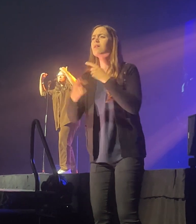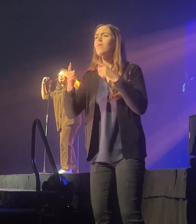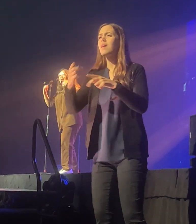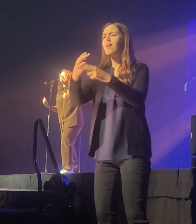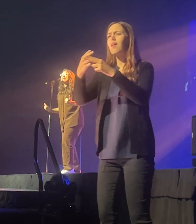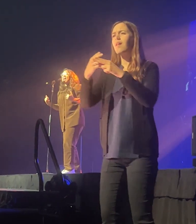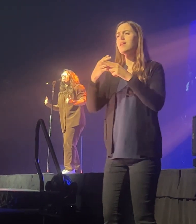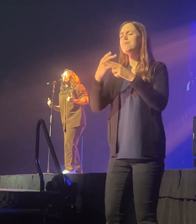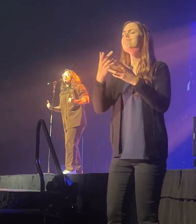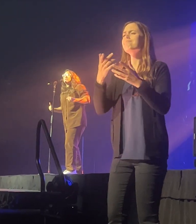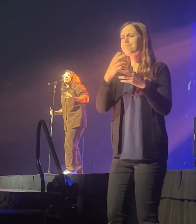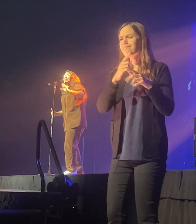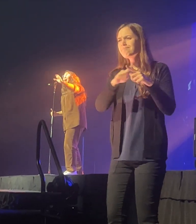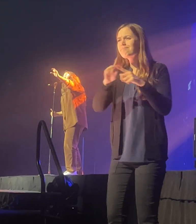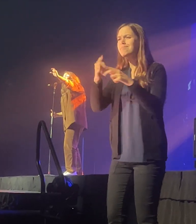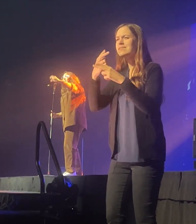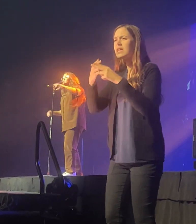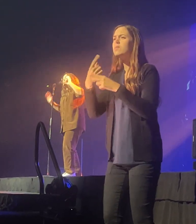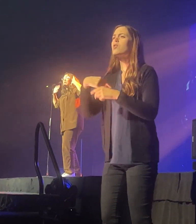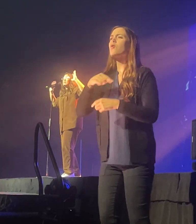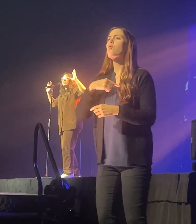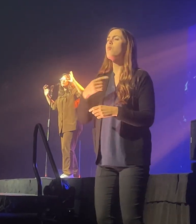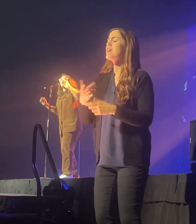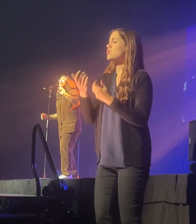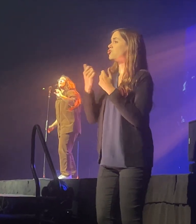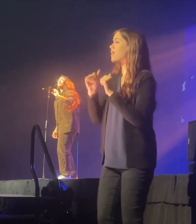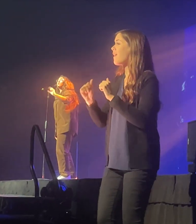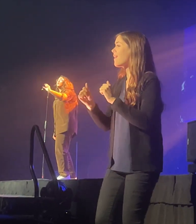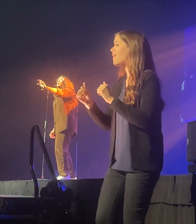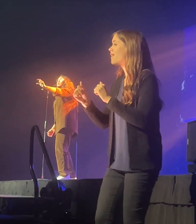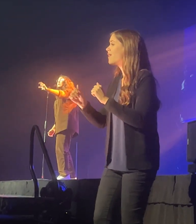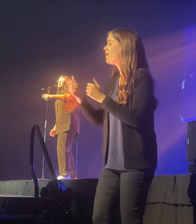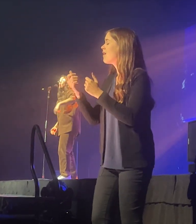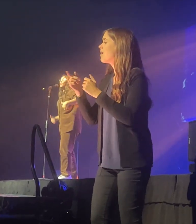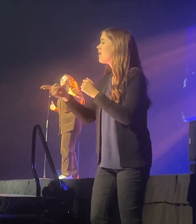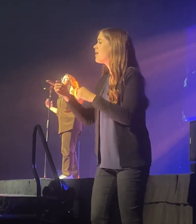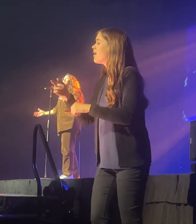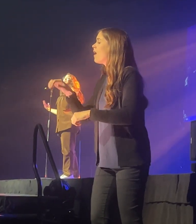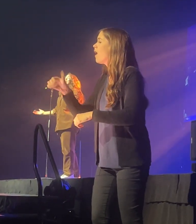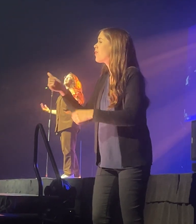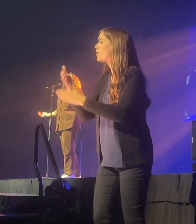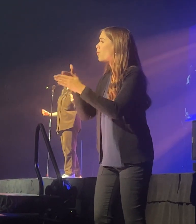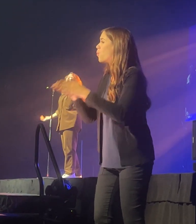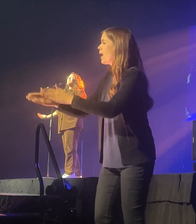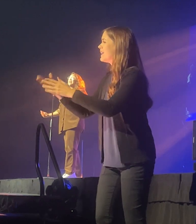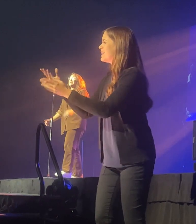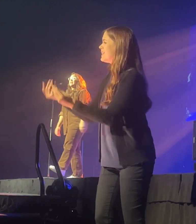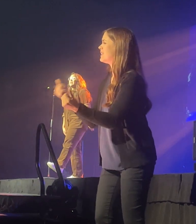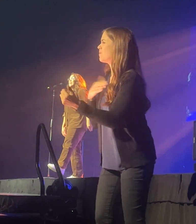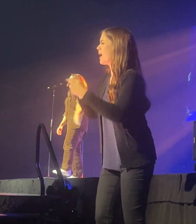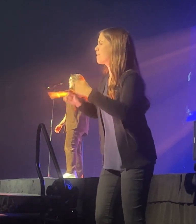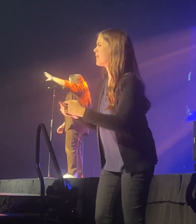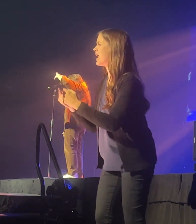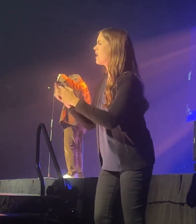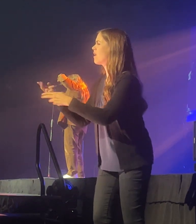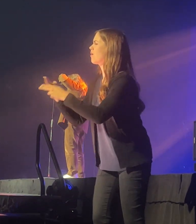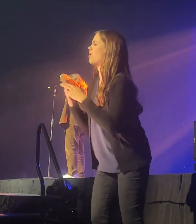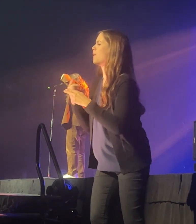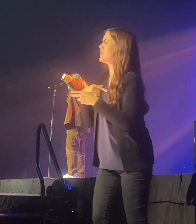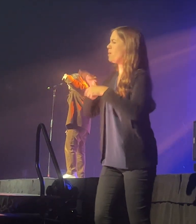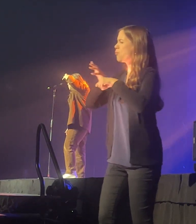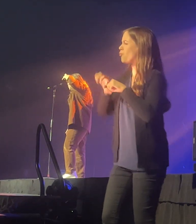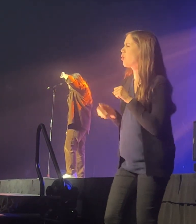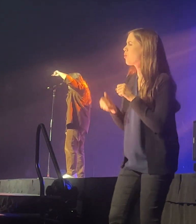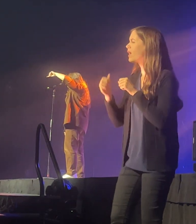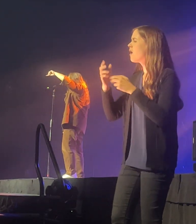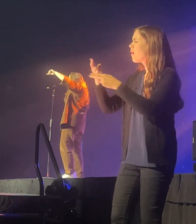ease our pain, and we hear addict, we hear forever broken. When we feel like we're living in the shadow